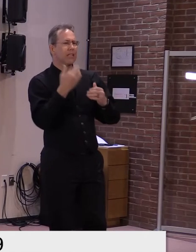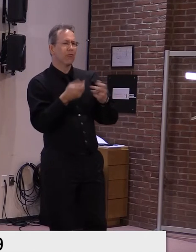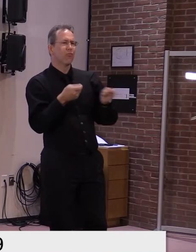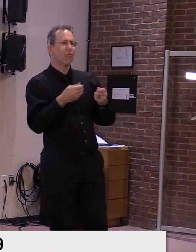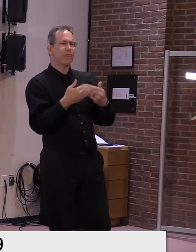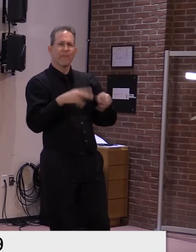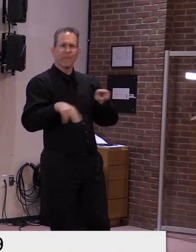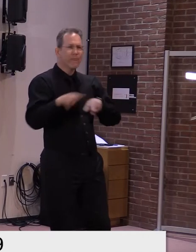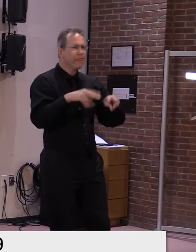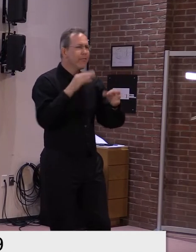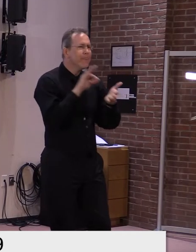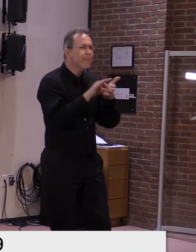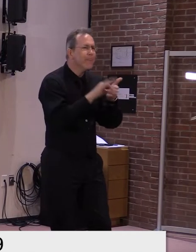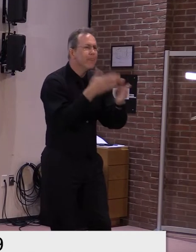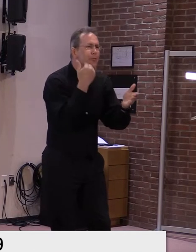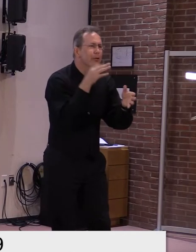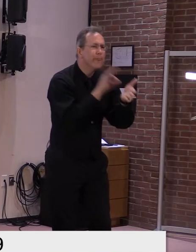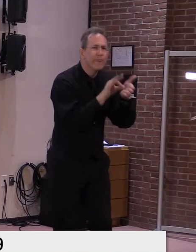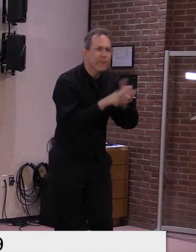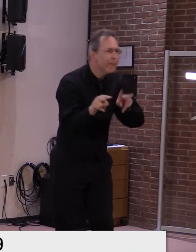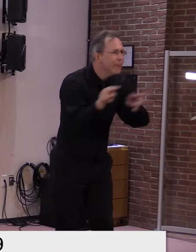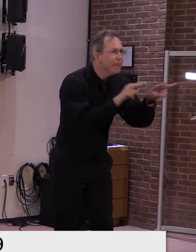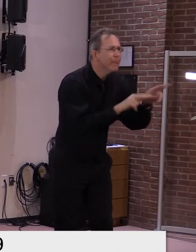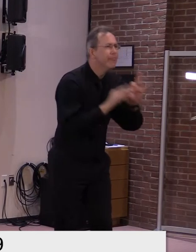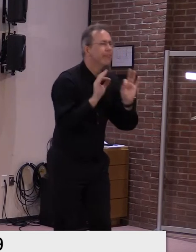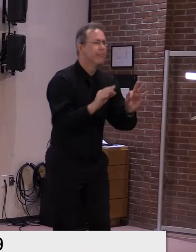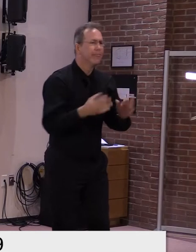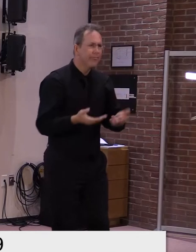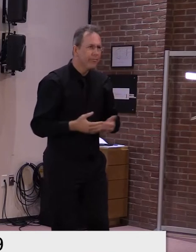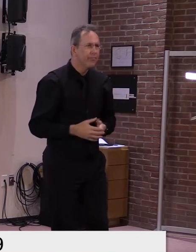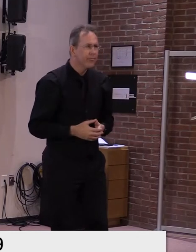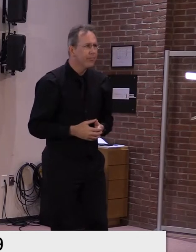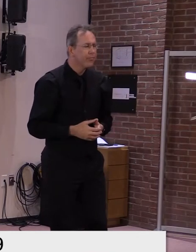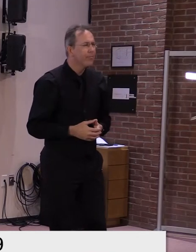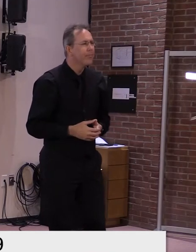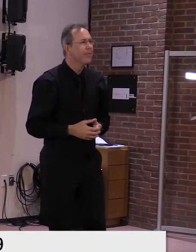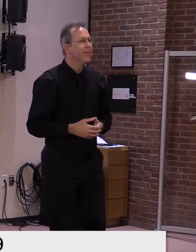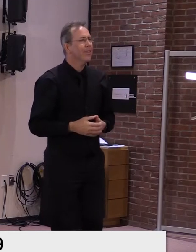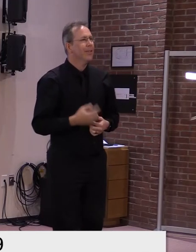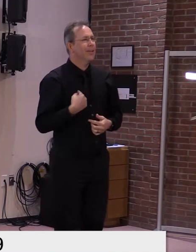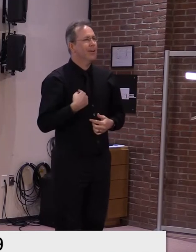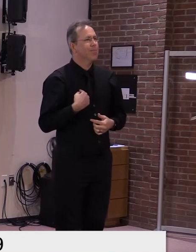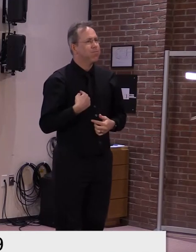challenge to have a look-see into those that aren't integrated with us.